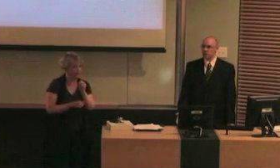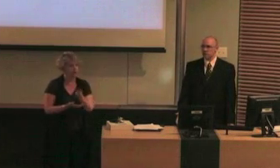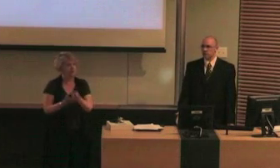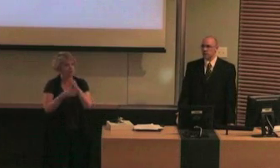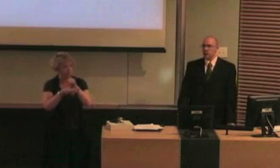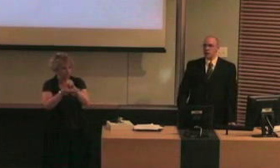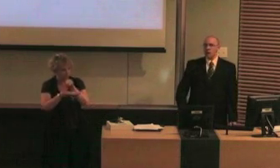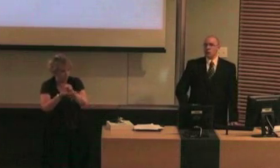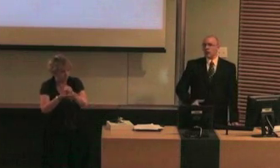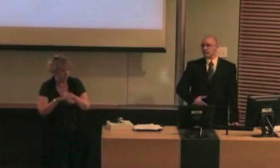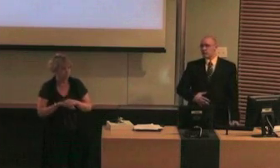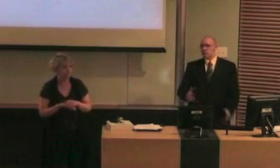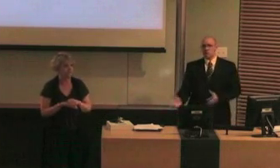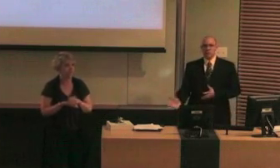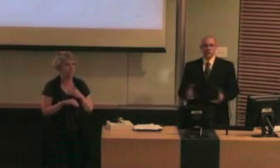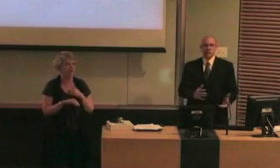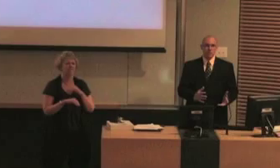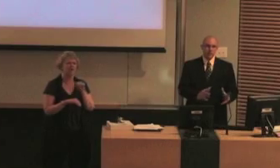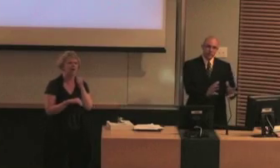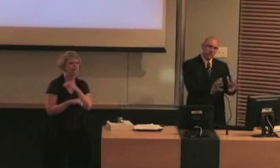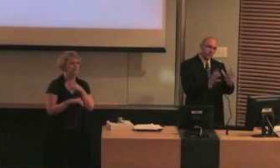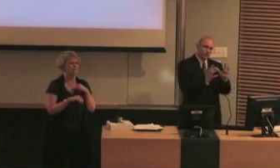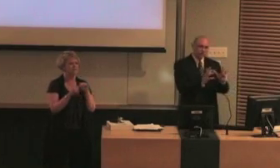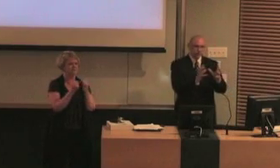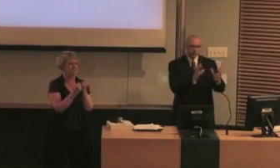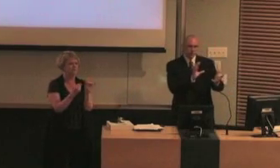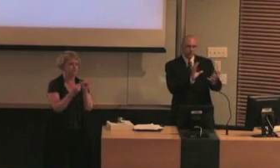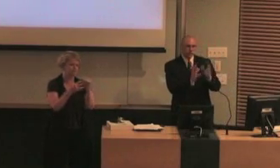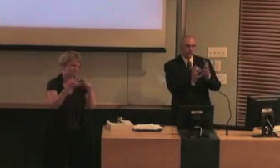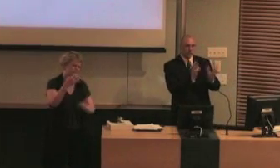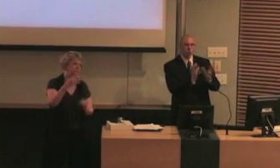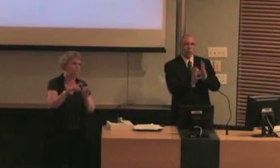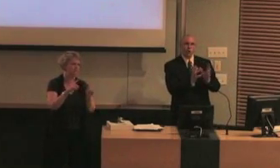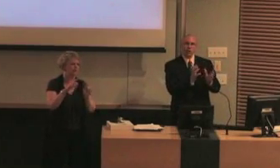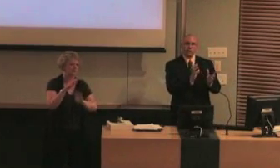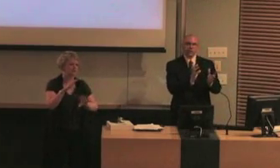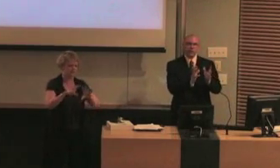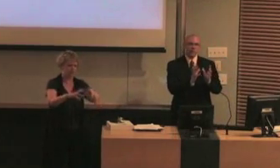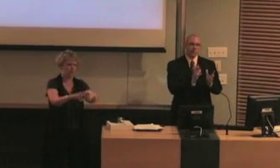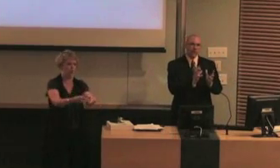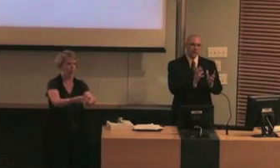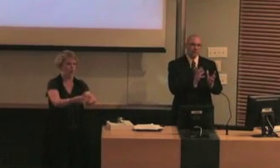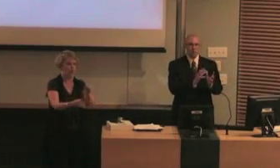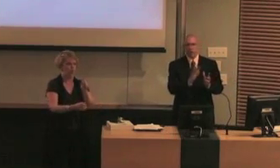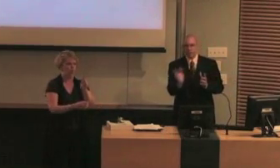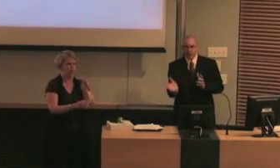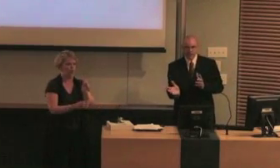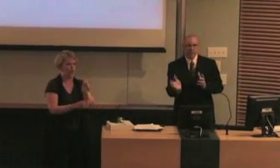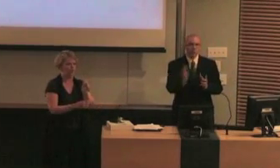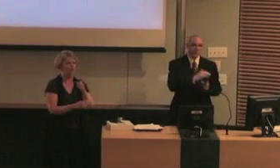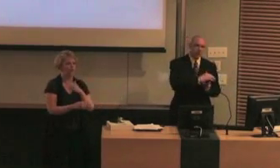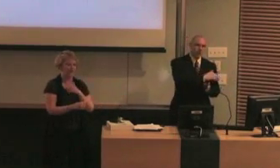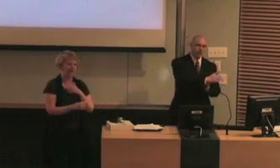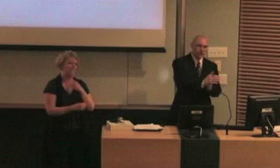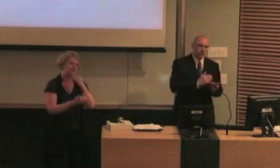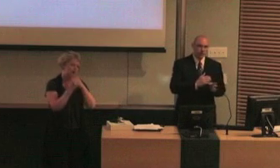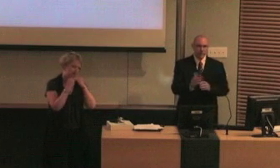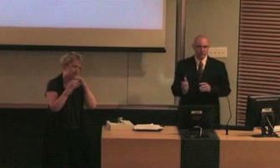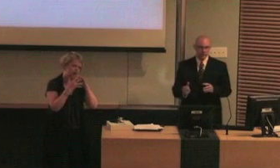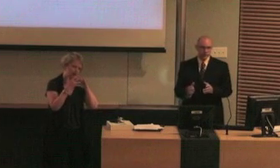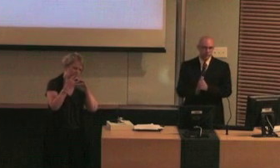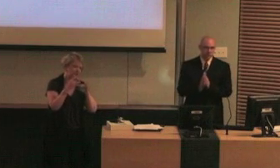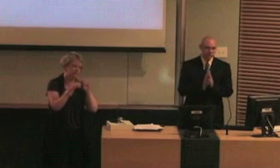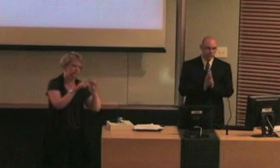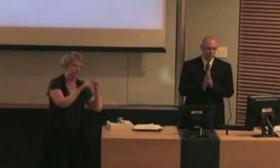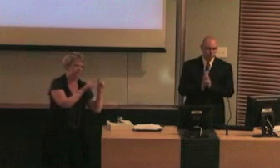rehab counselor. We have other members of the team, but this is basically the core team that we have. I mean, we have dietary and other